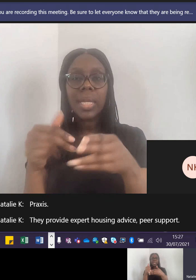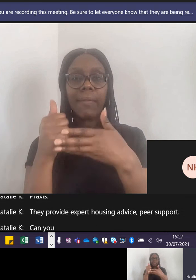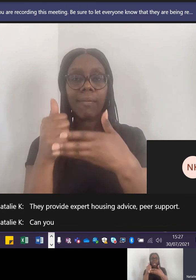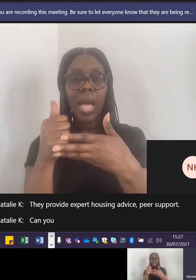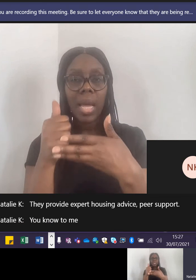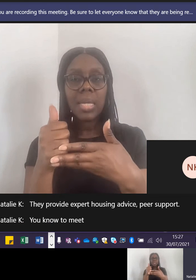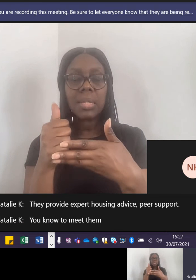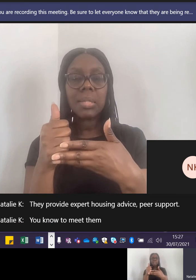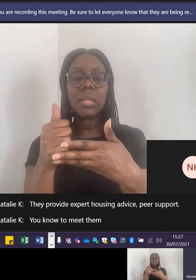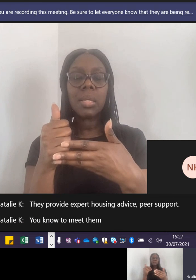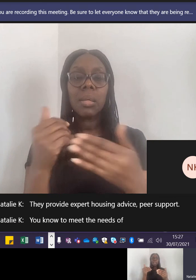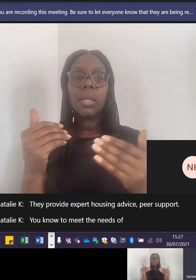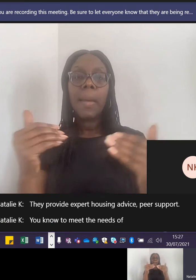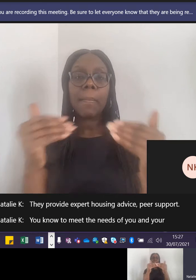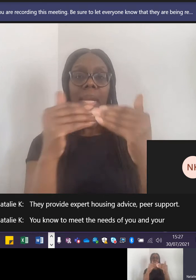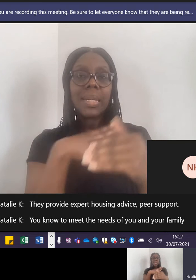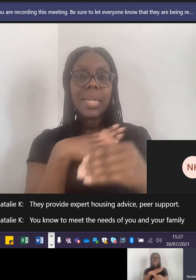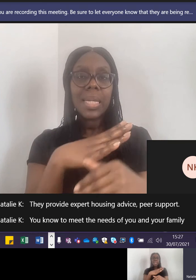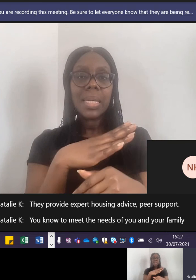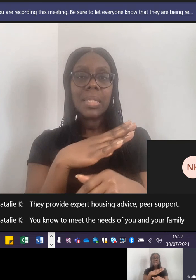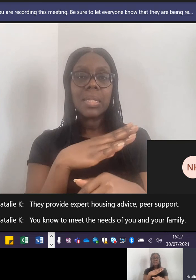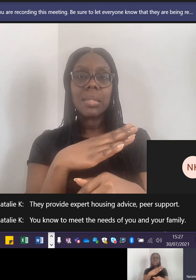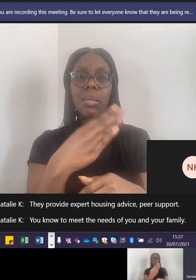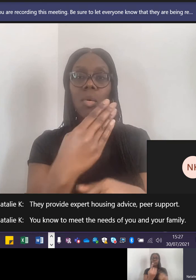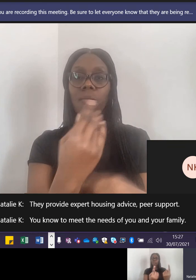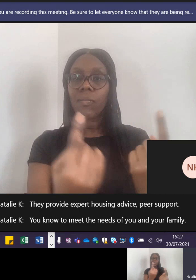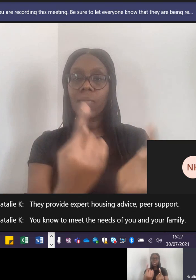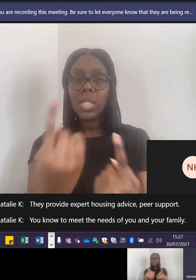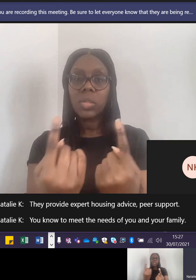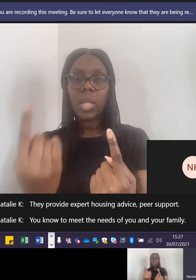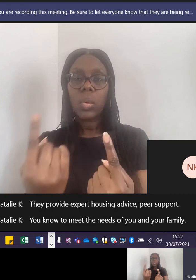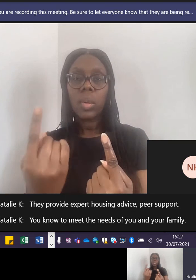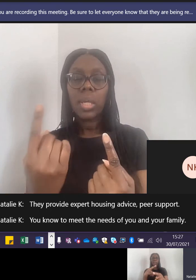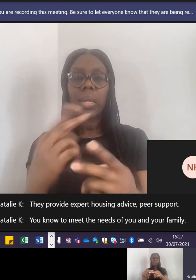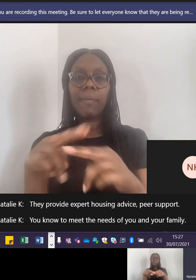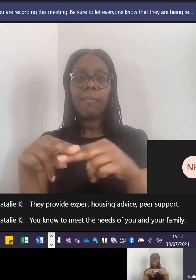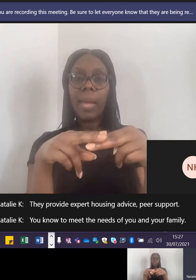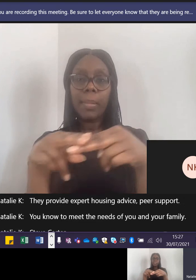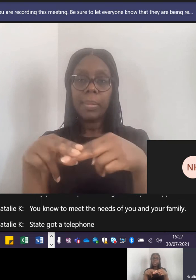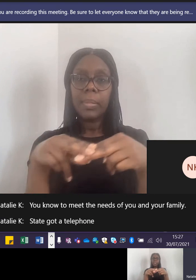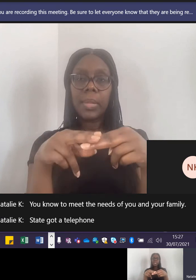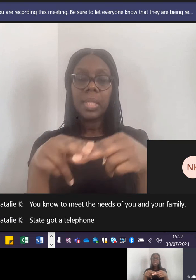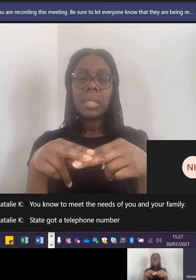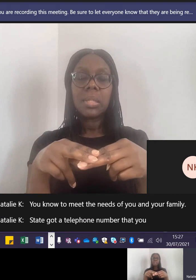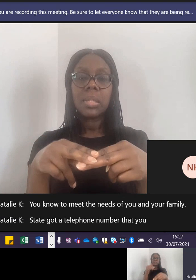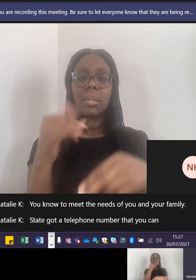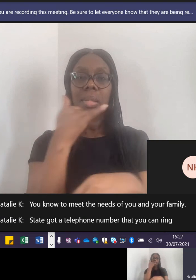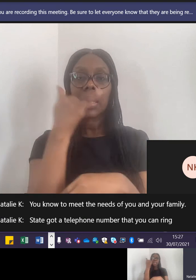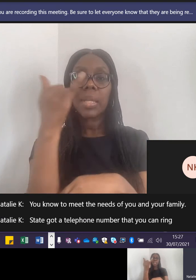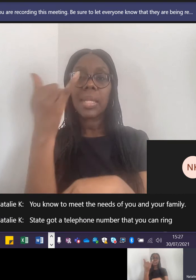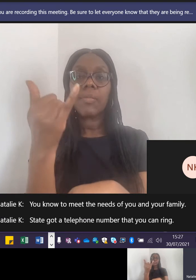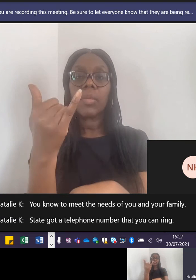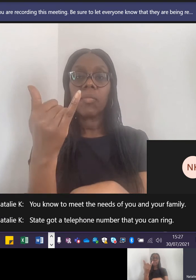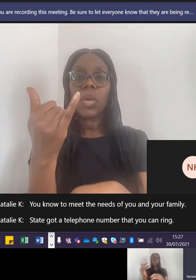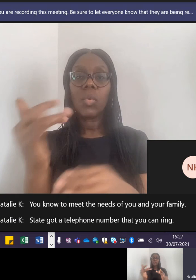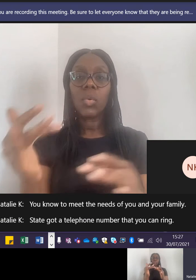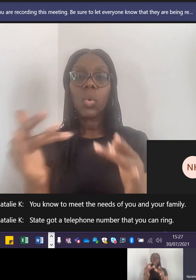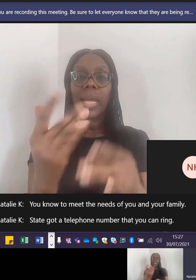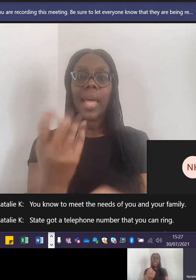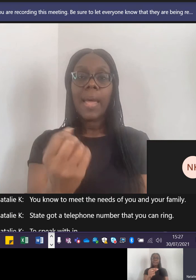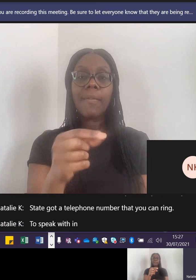to meet the needs of you and your family. So they've got a telephone number that you can ring to speak